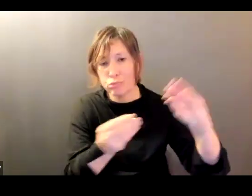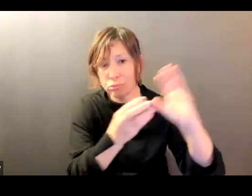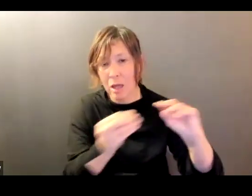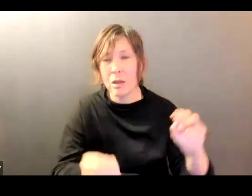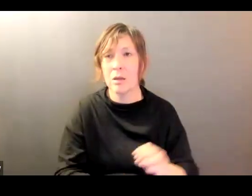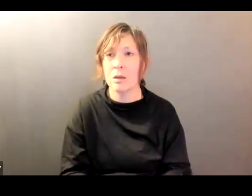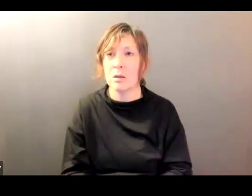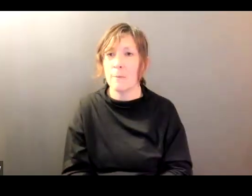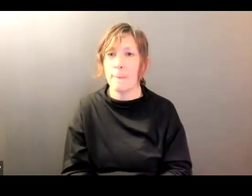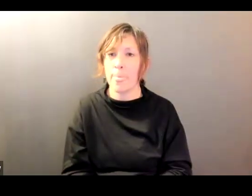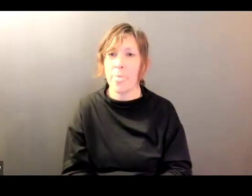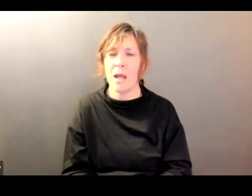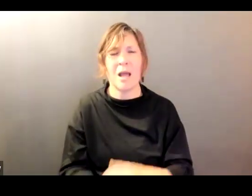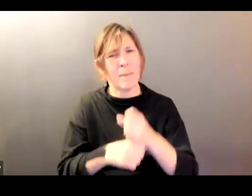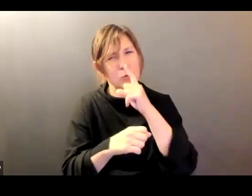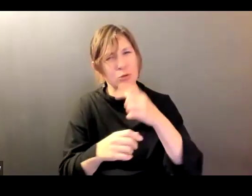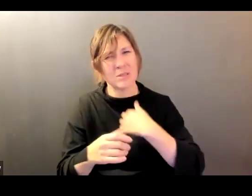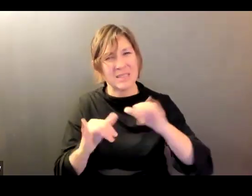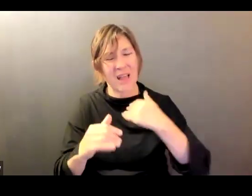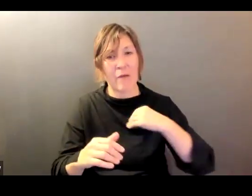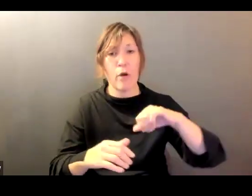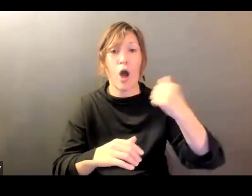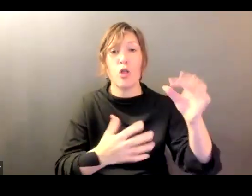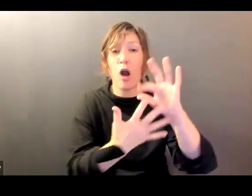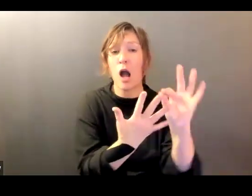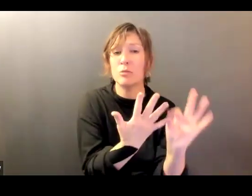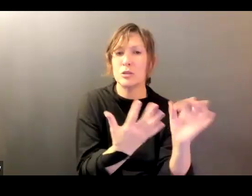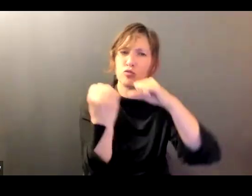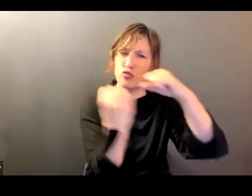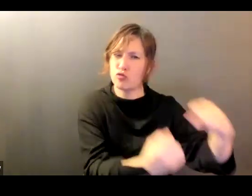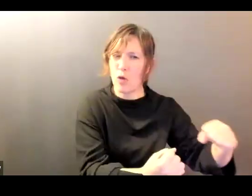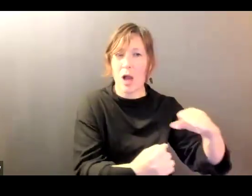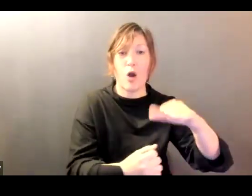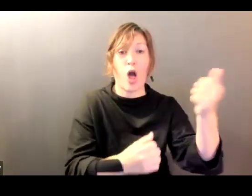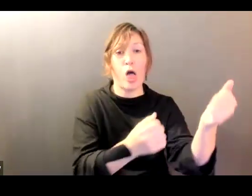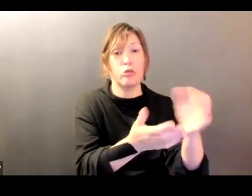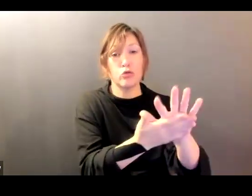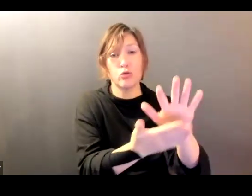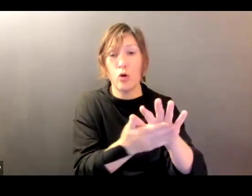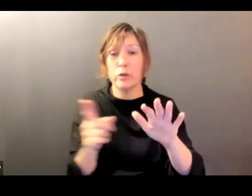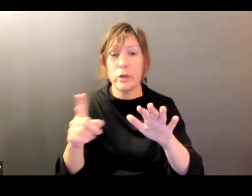we're building sort of robust, inclusive alternatives in different settings.